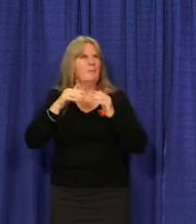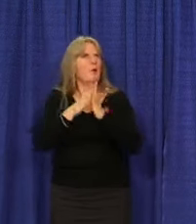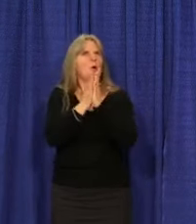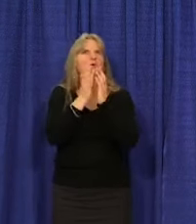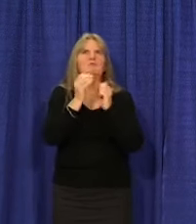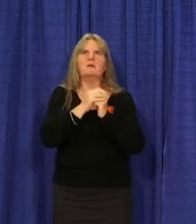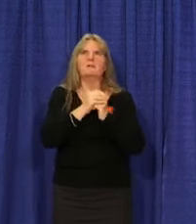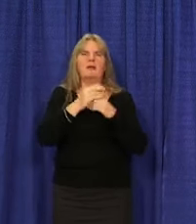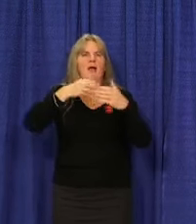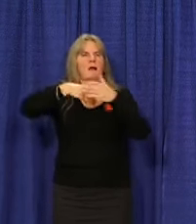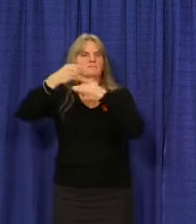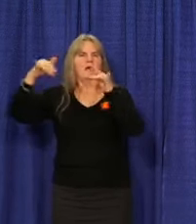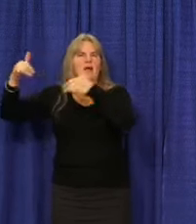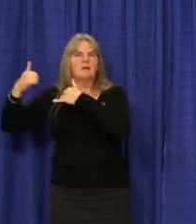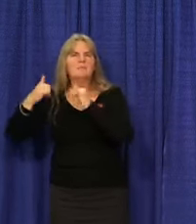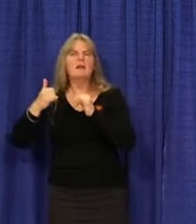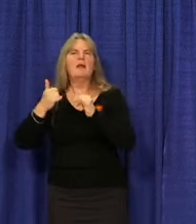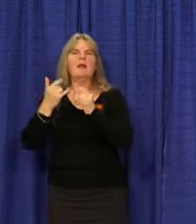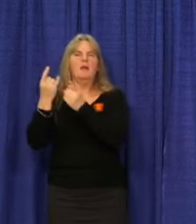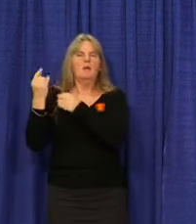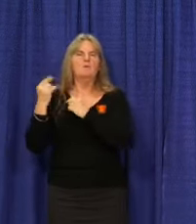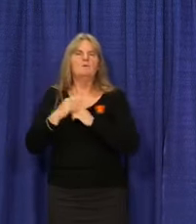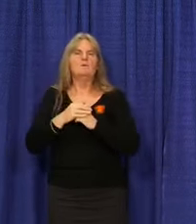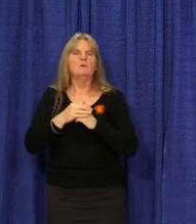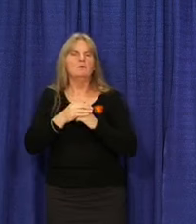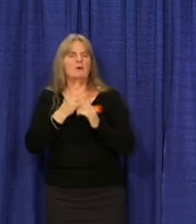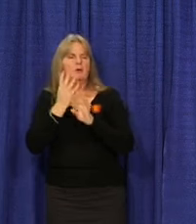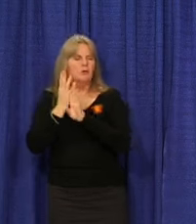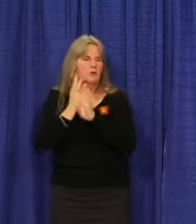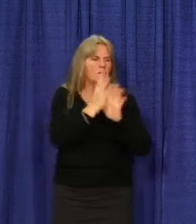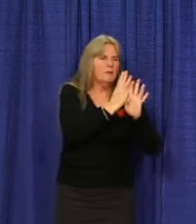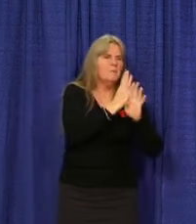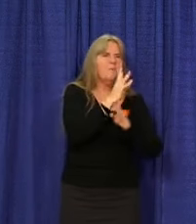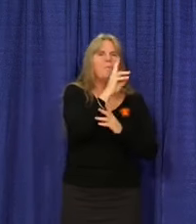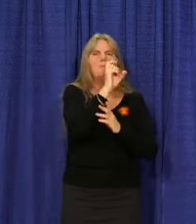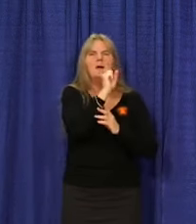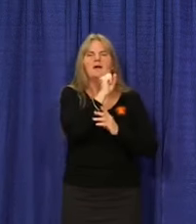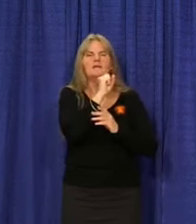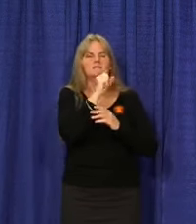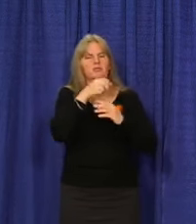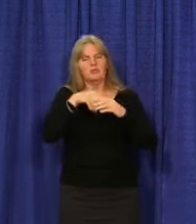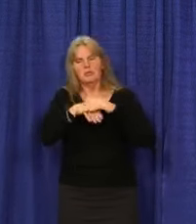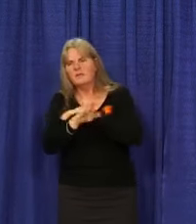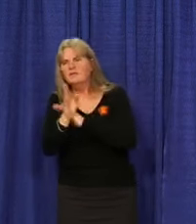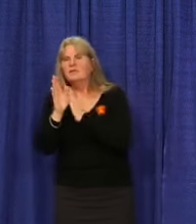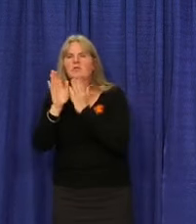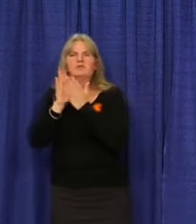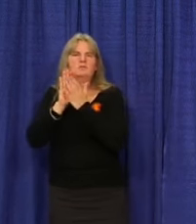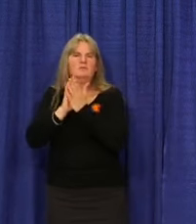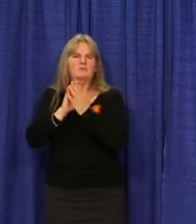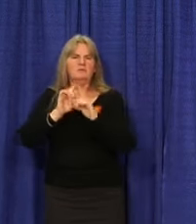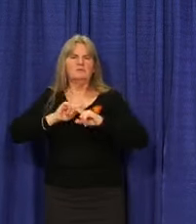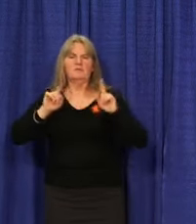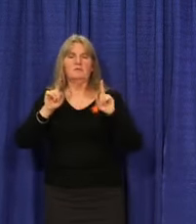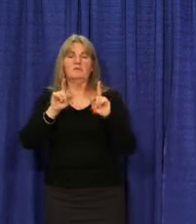or filing in and out of school or getting onto a bus. So I think it's just kind of those growing pains. Of course, illness, dealing